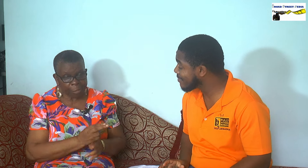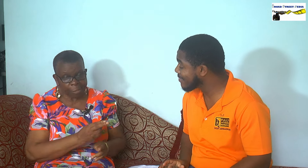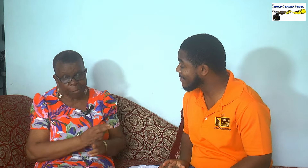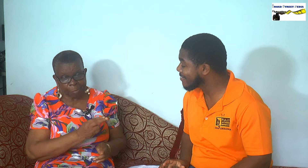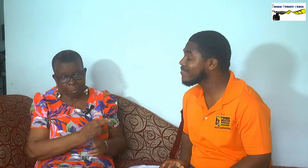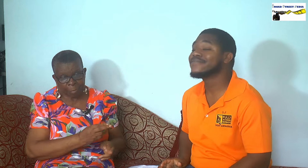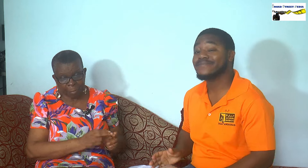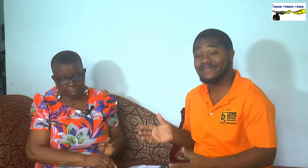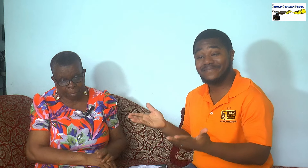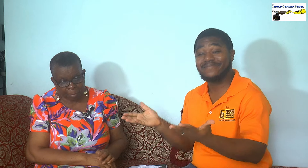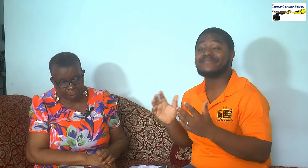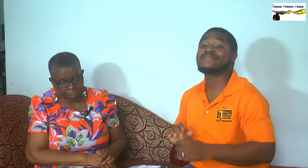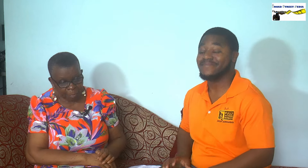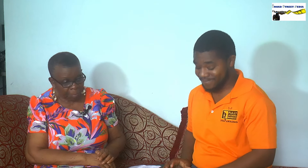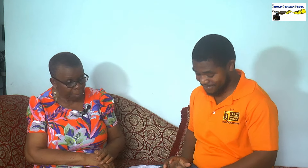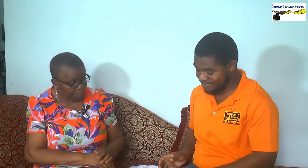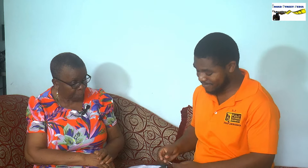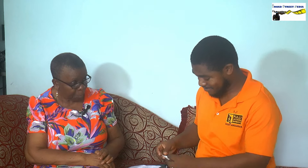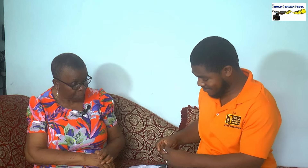right. You see.